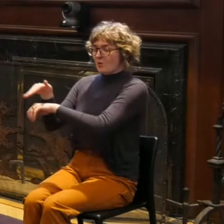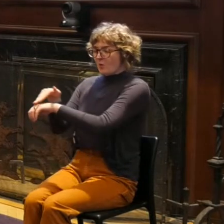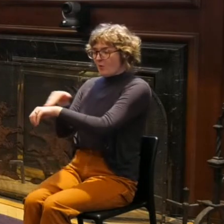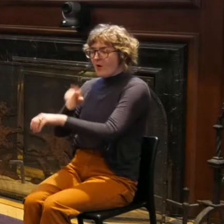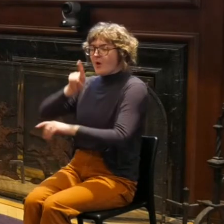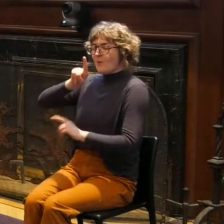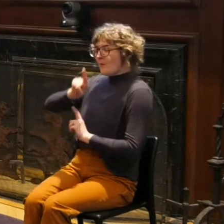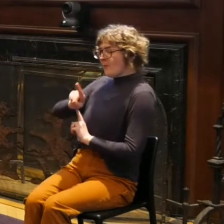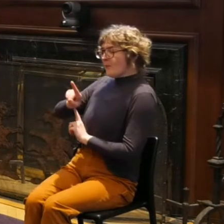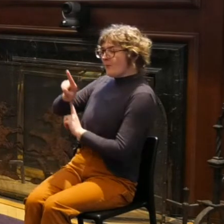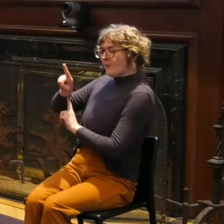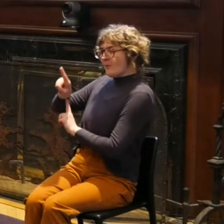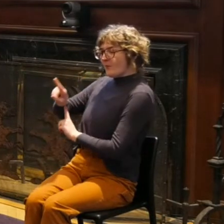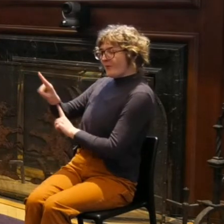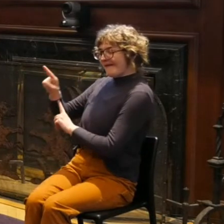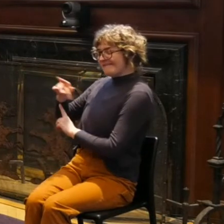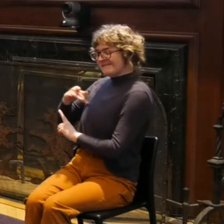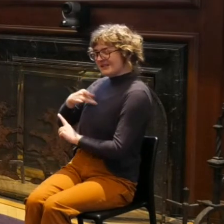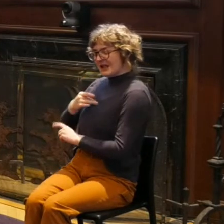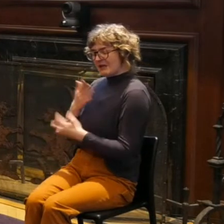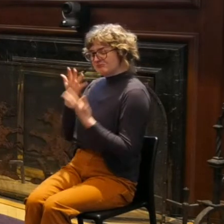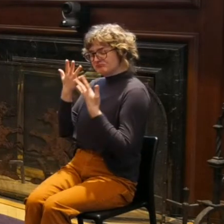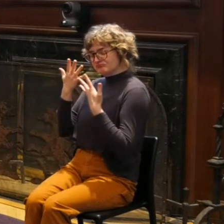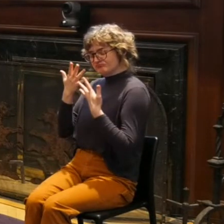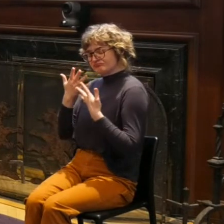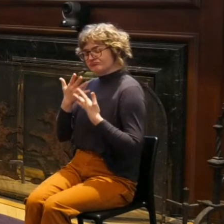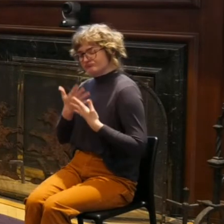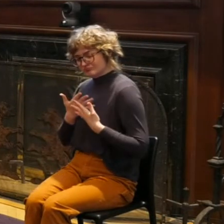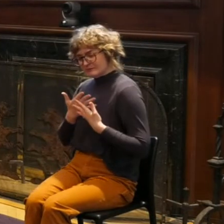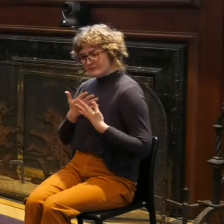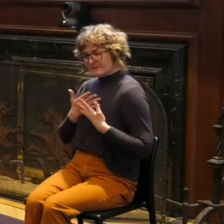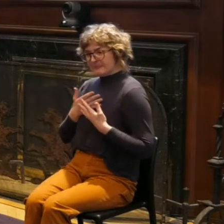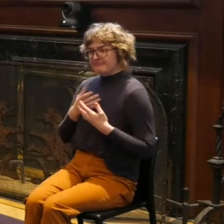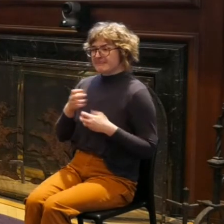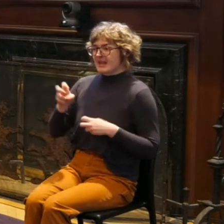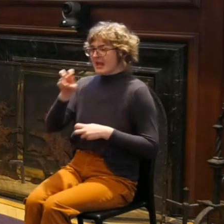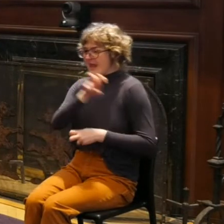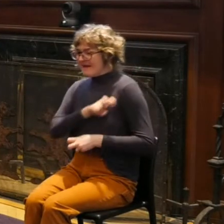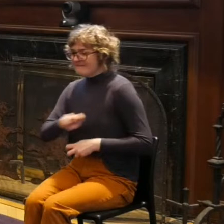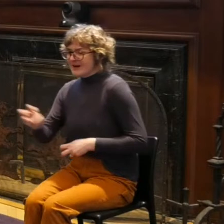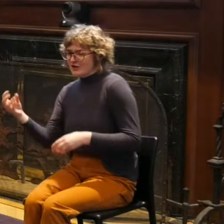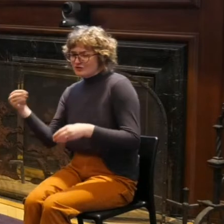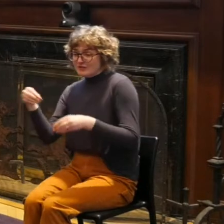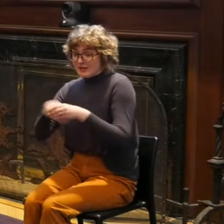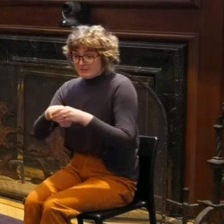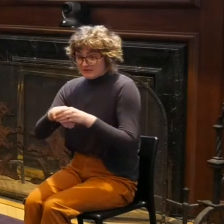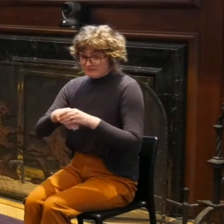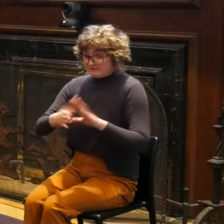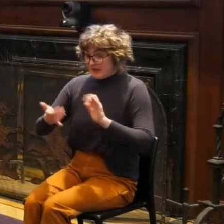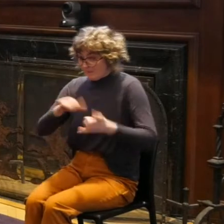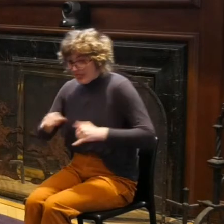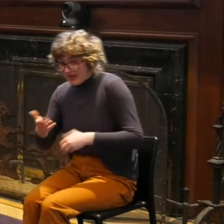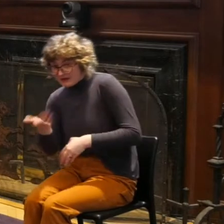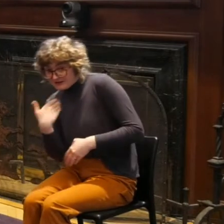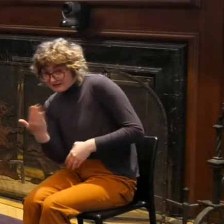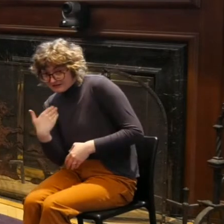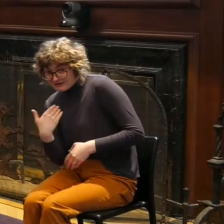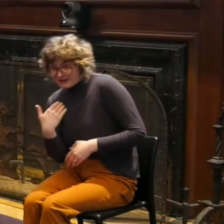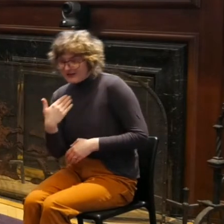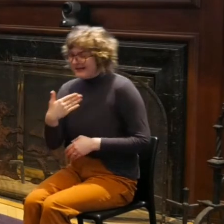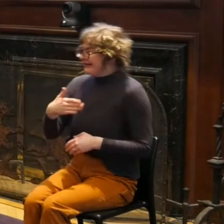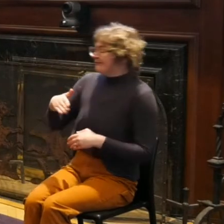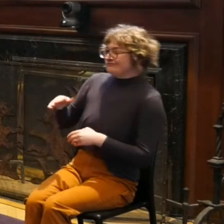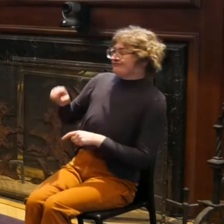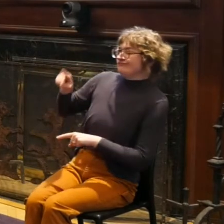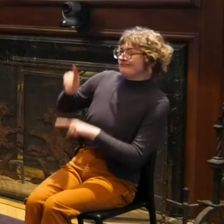away, feeling kind of blue. Adventure slipped in and asked, can I come out to play? I said,